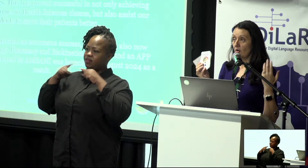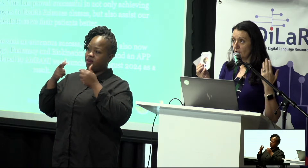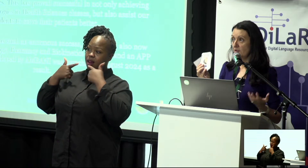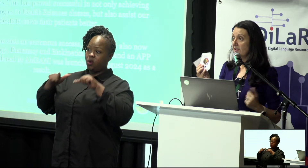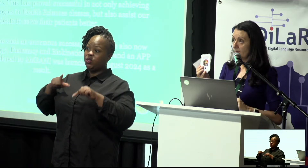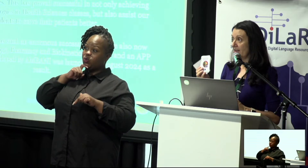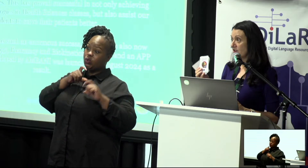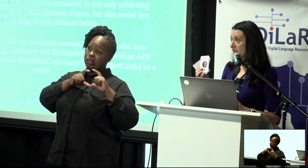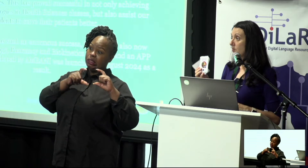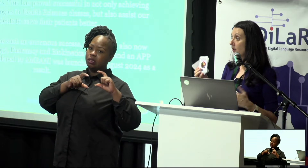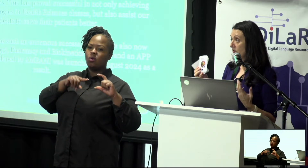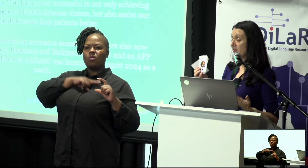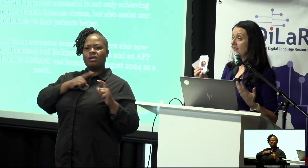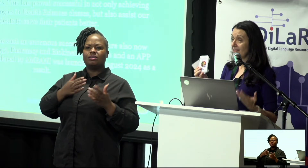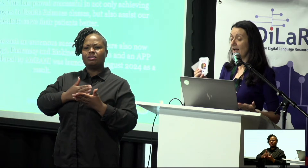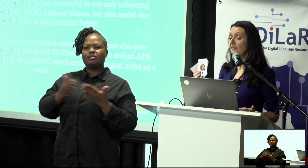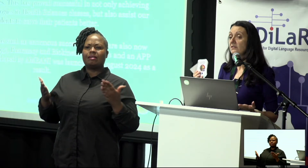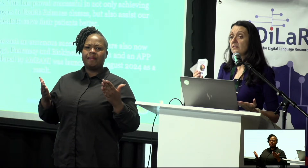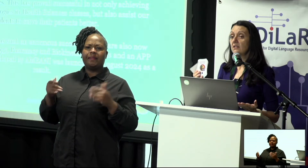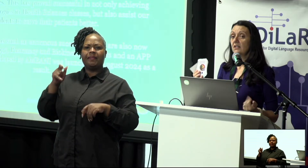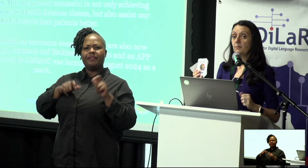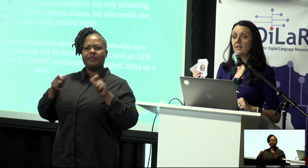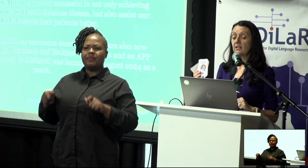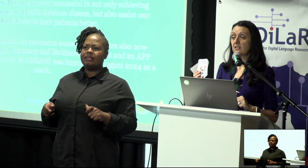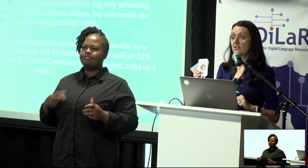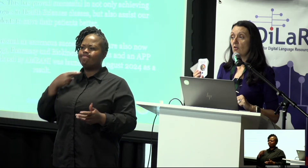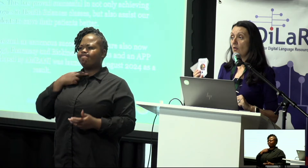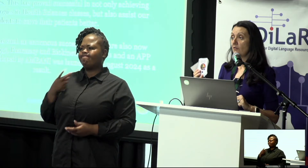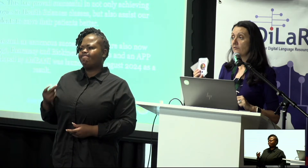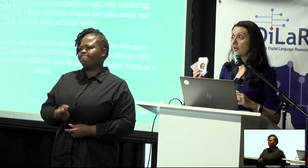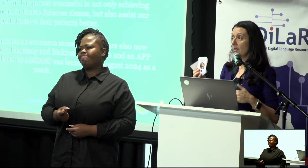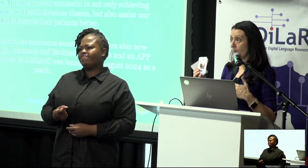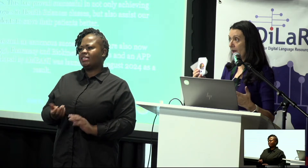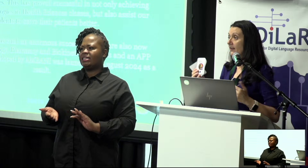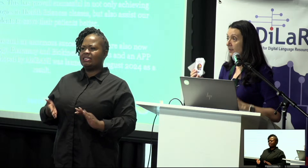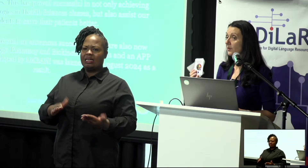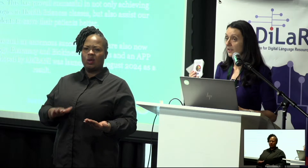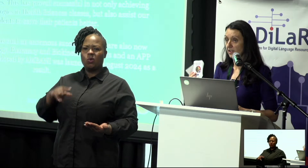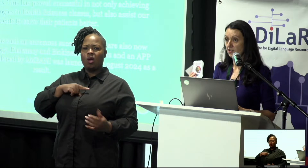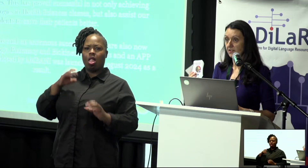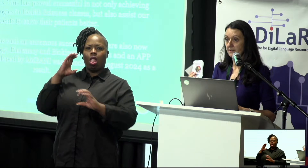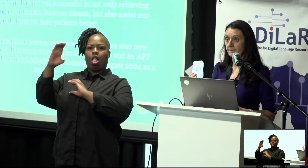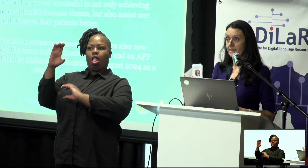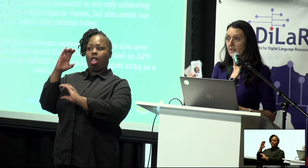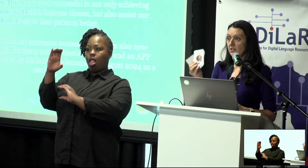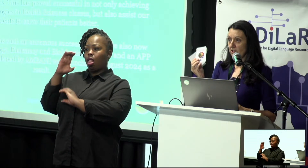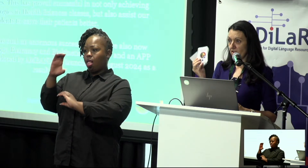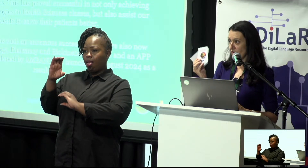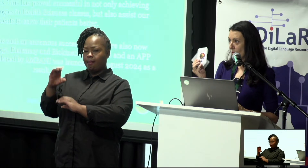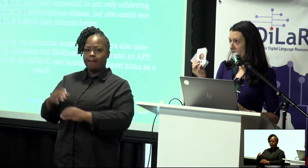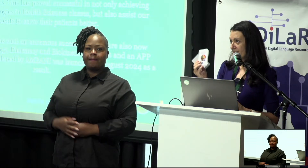we are losing patients, we are losing lives because of a break in communication. So this